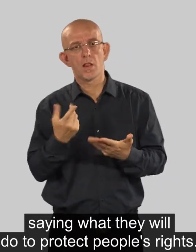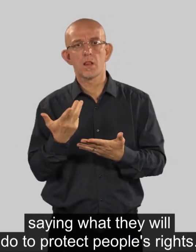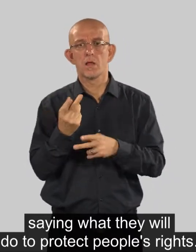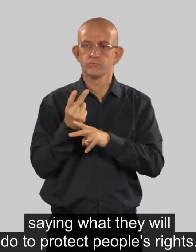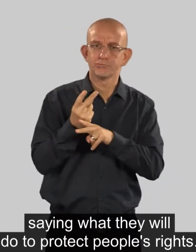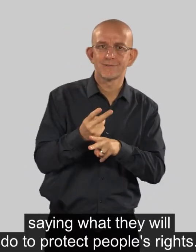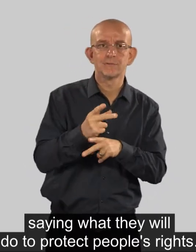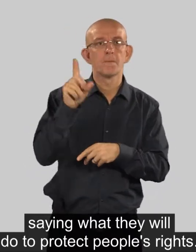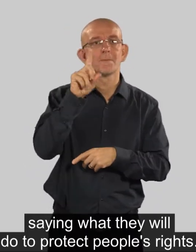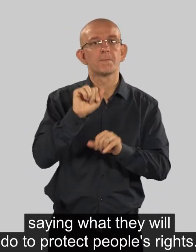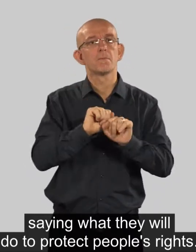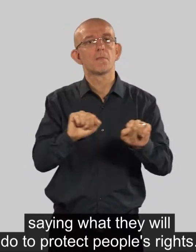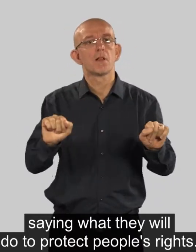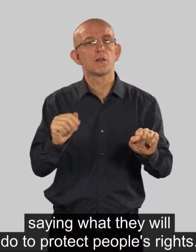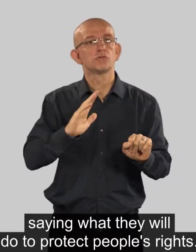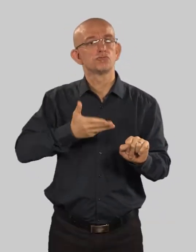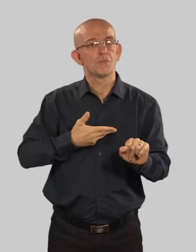protect people's rights.